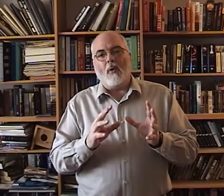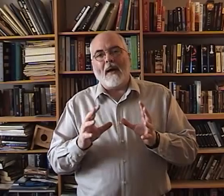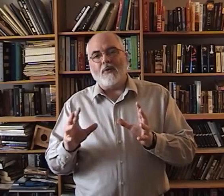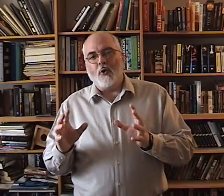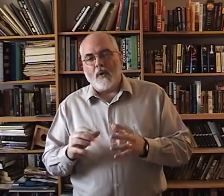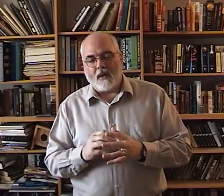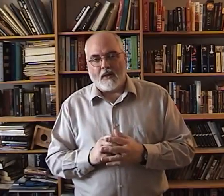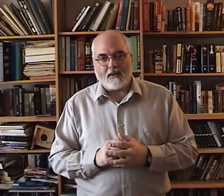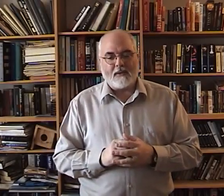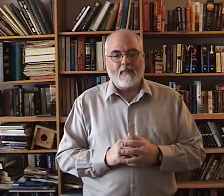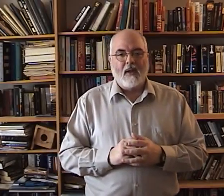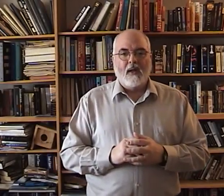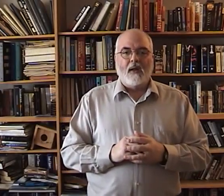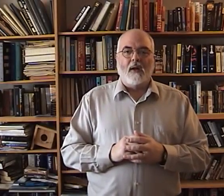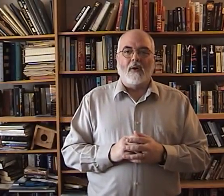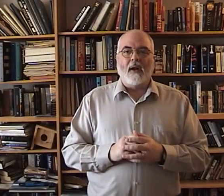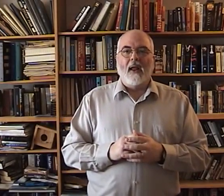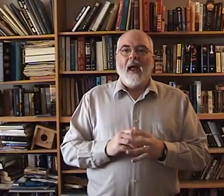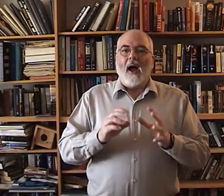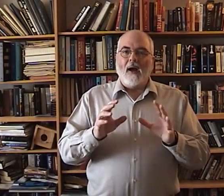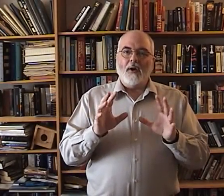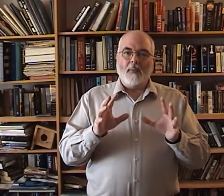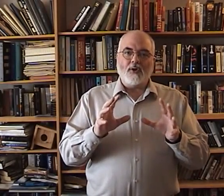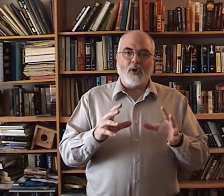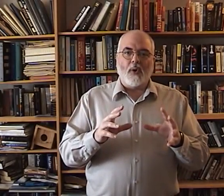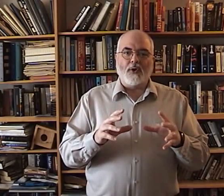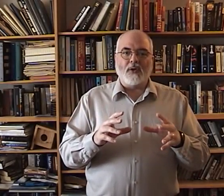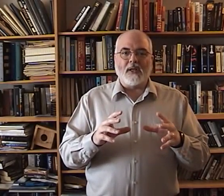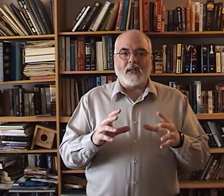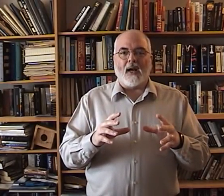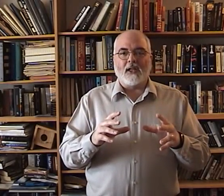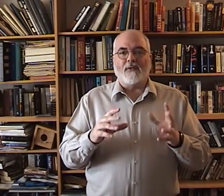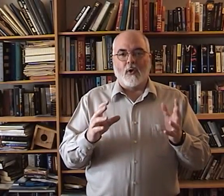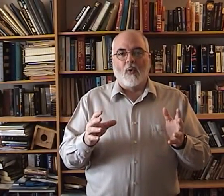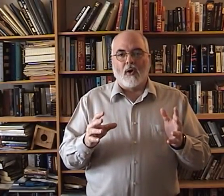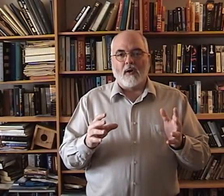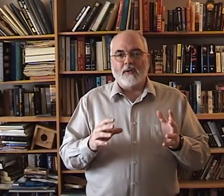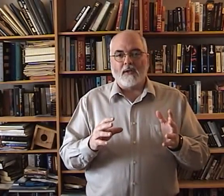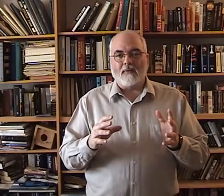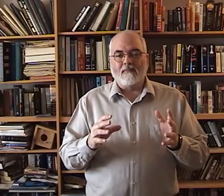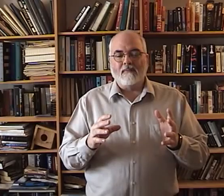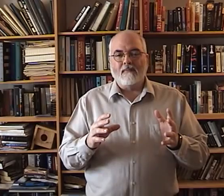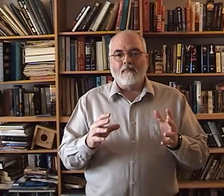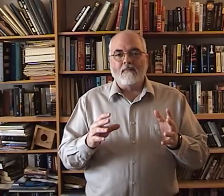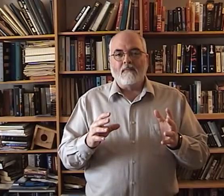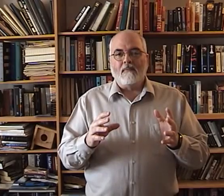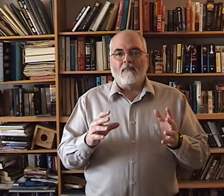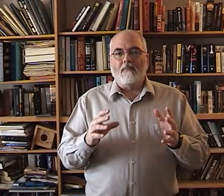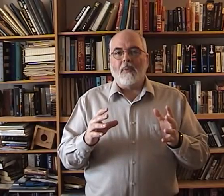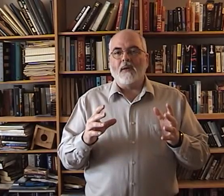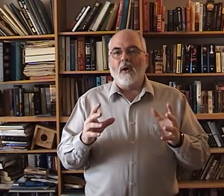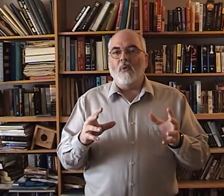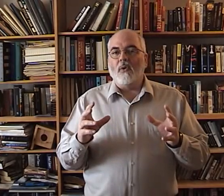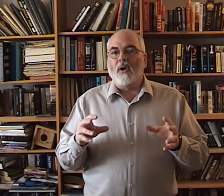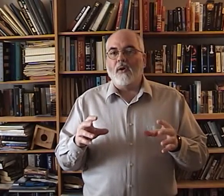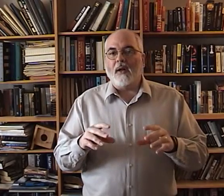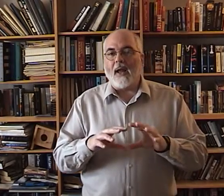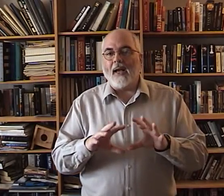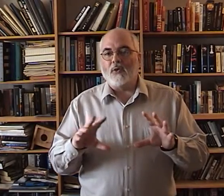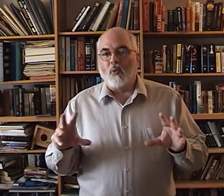how to go about doing this. All right, I'm going to be showing you the signs for the words, but don't learn it as